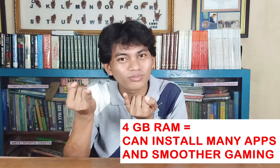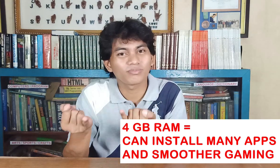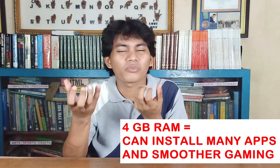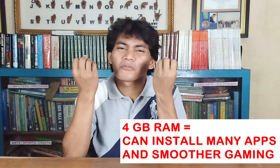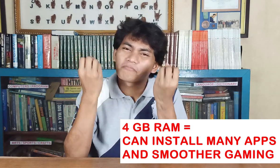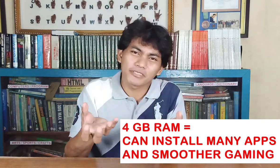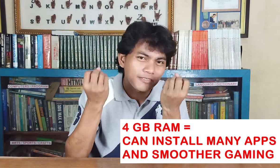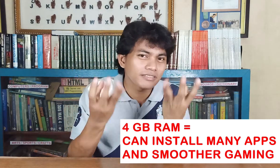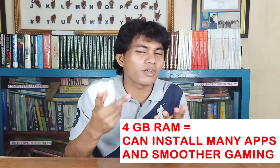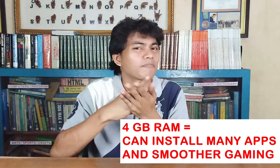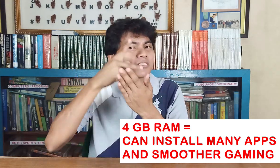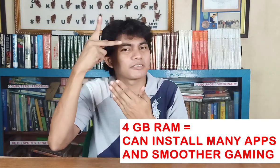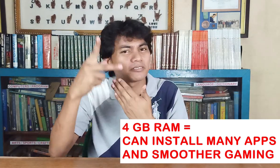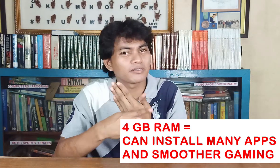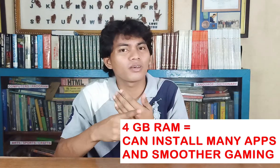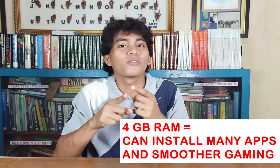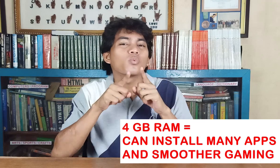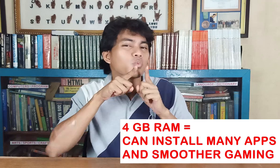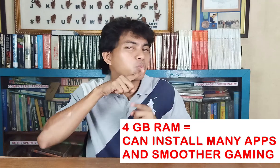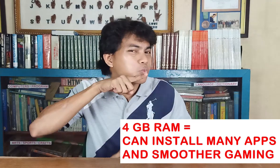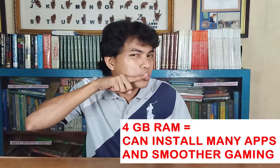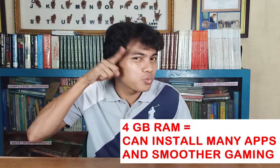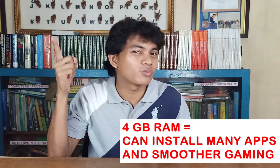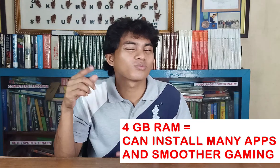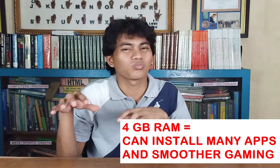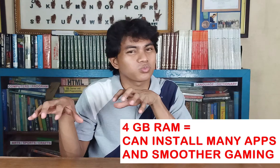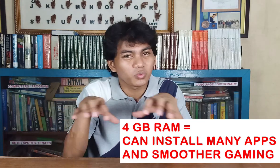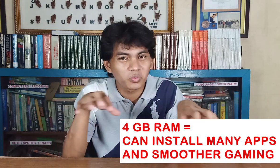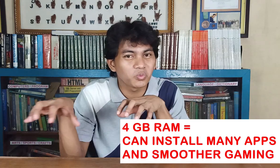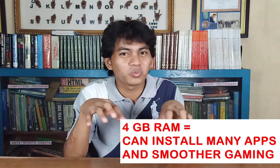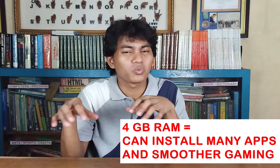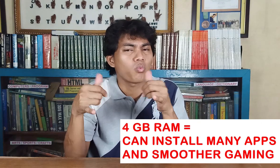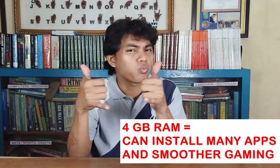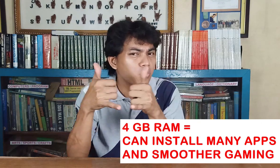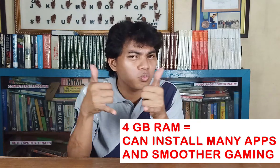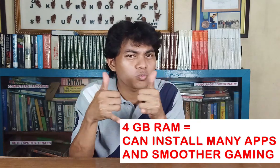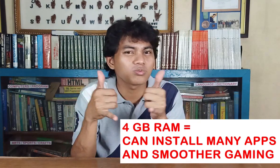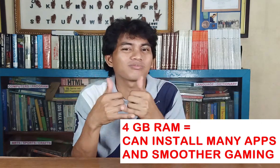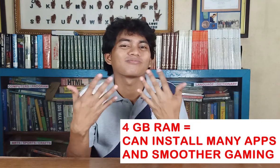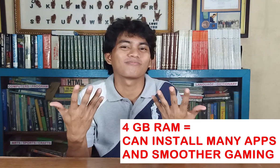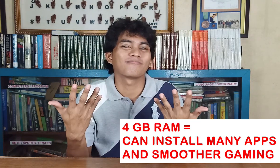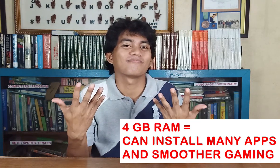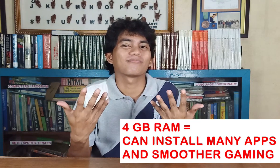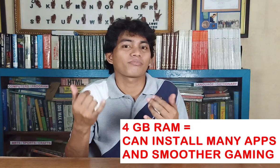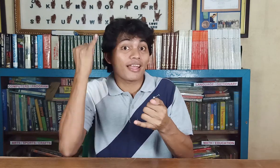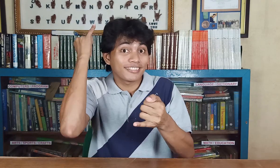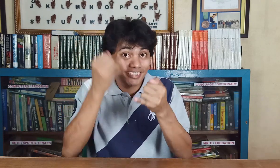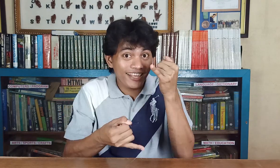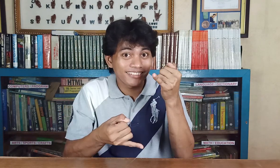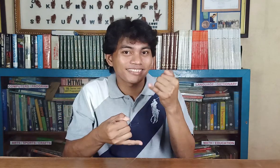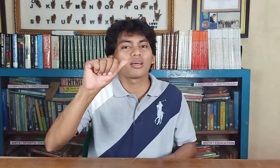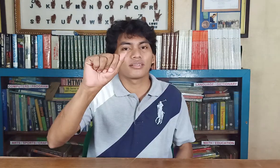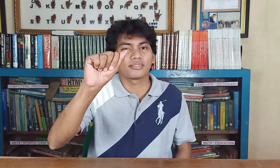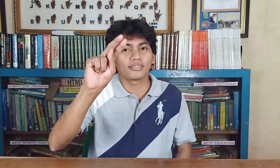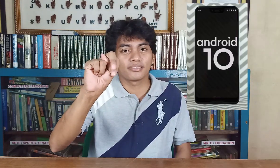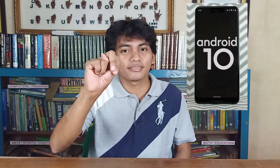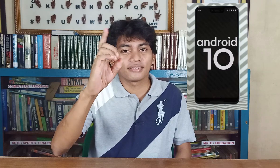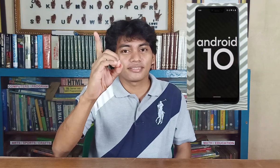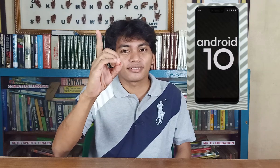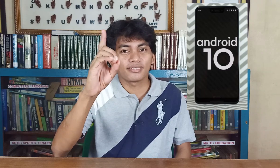and programs with smoother movements in games. Lastly, it uses Android